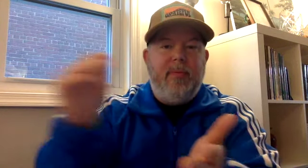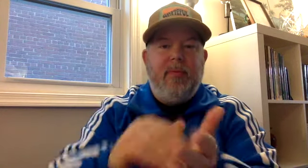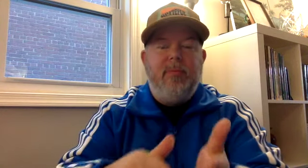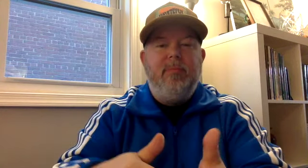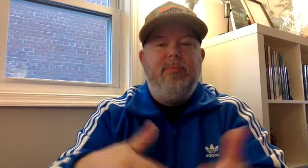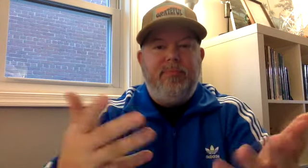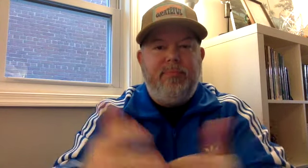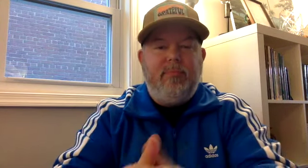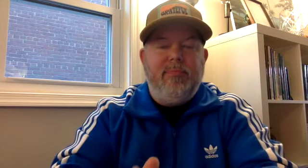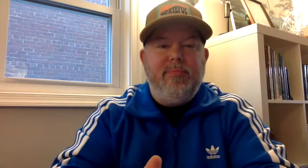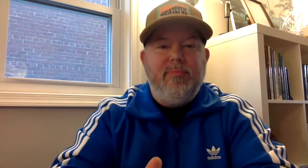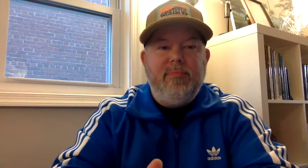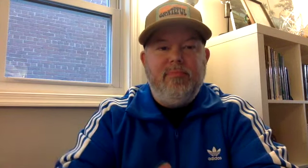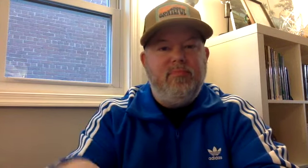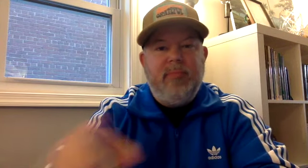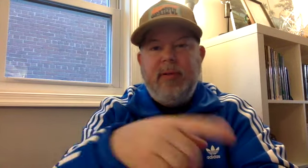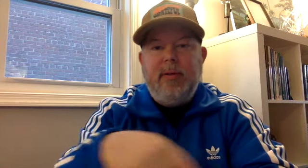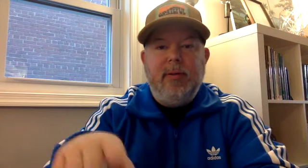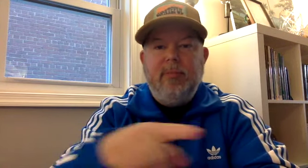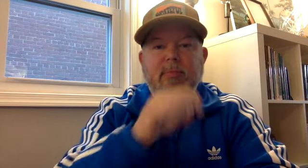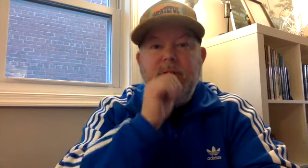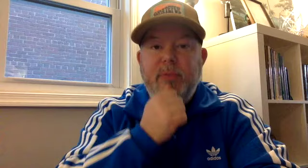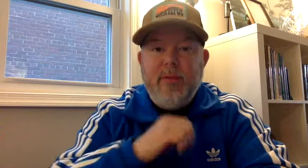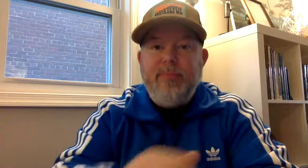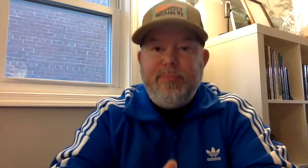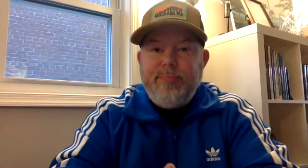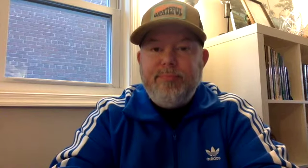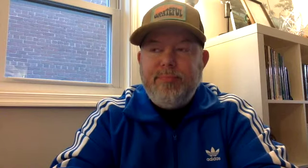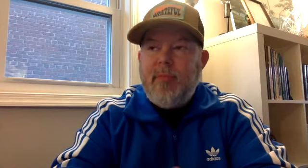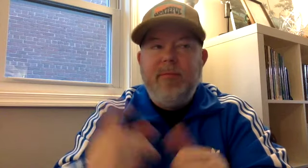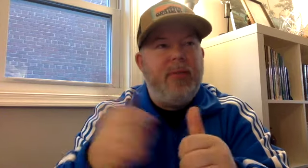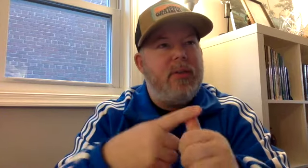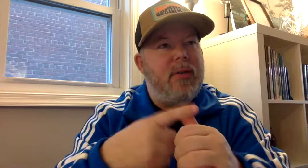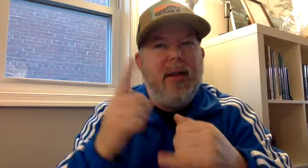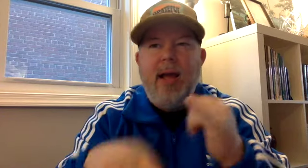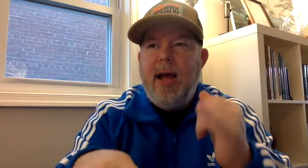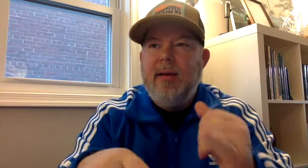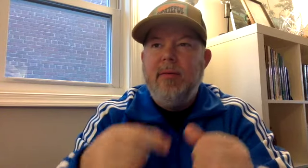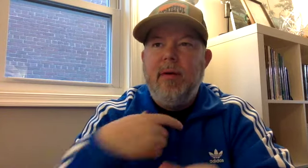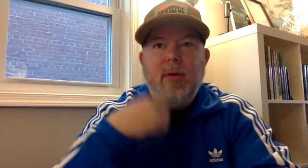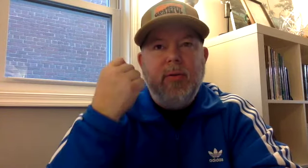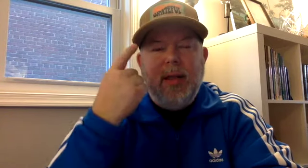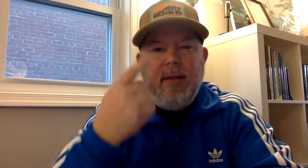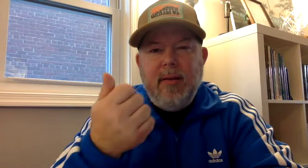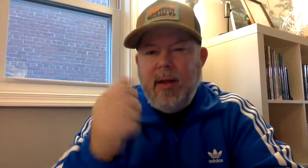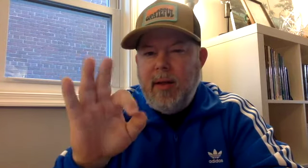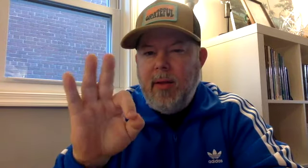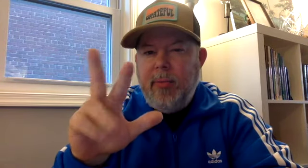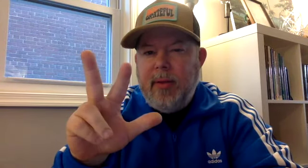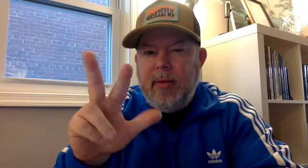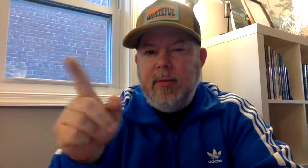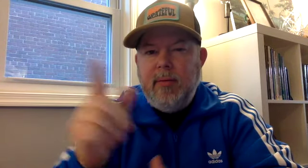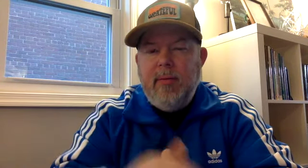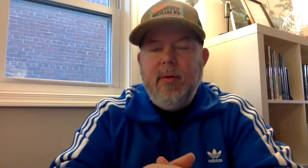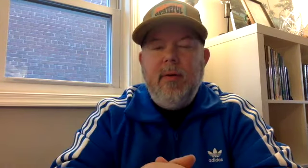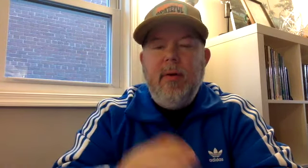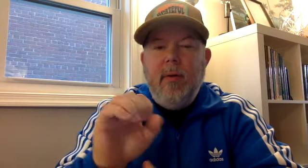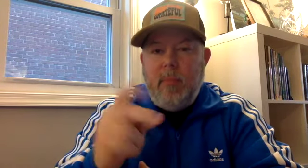I've got moderate to severe plaque psoriasis. Now, there's Sky Risen. 3 out of 4 people achieve 90% clear skin in 4 months after just